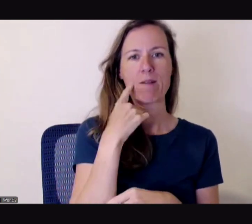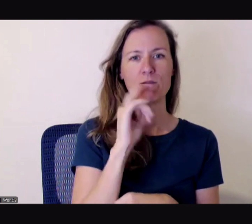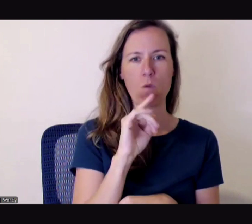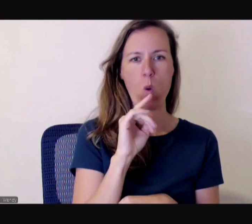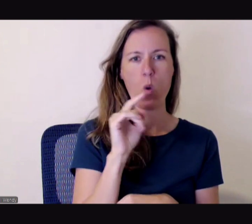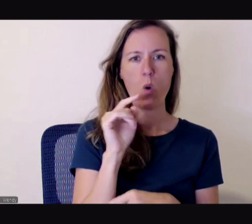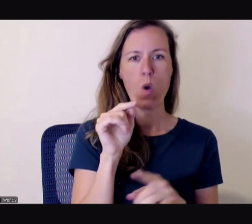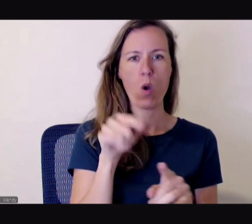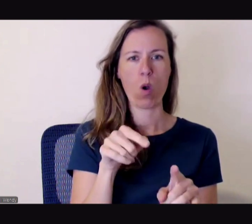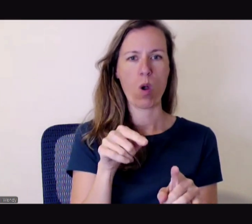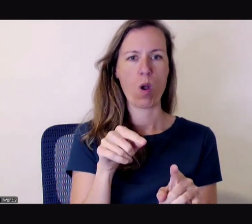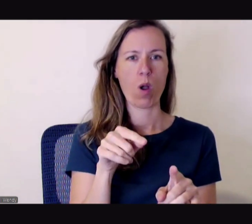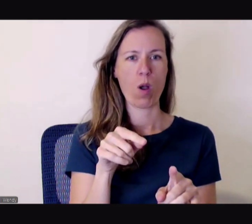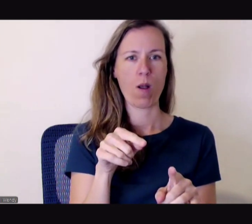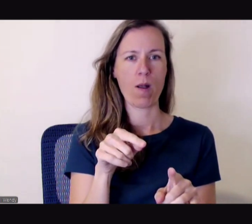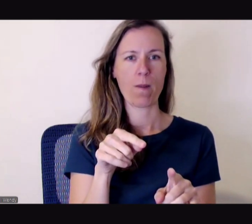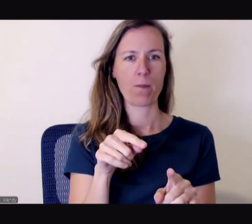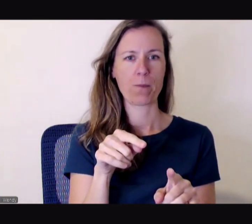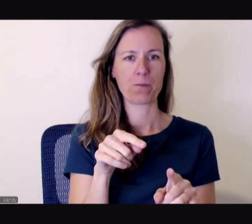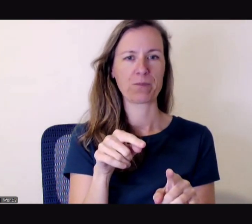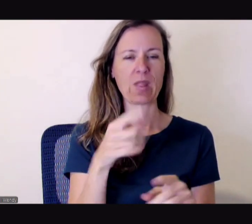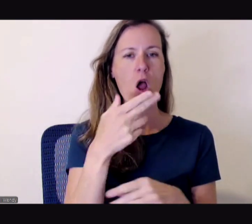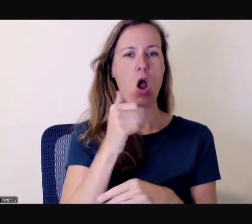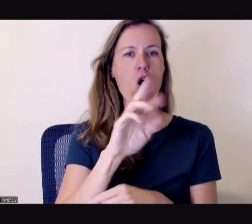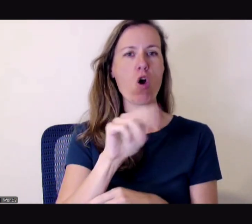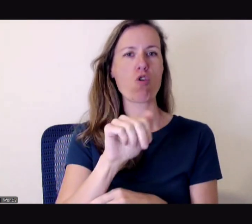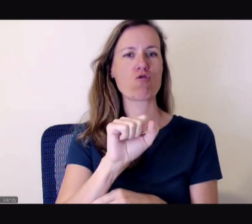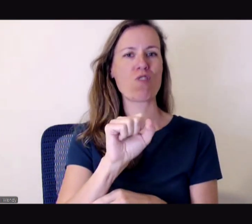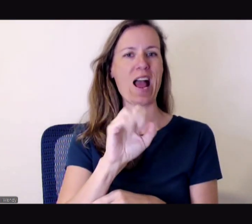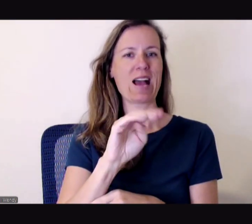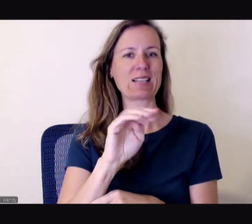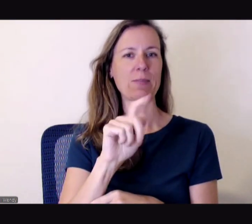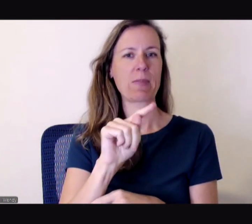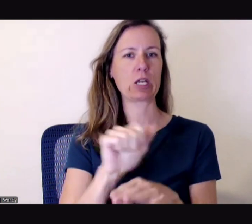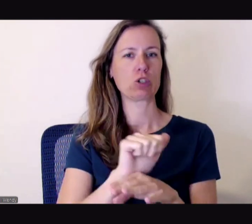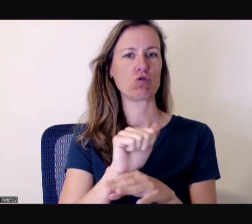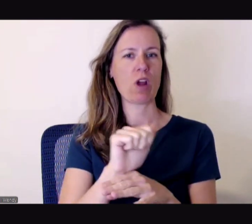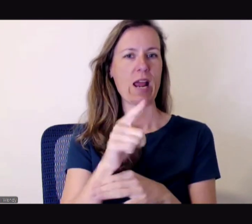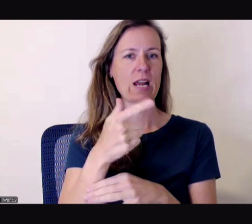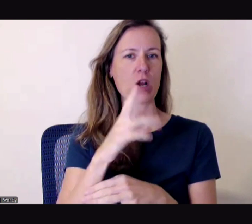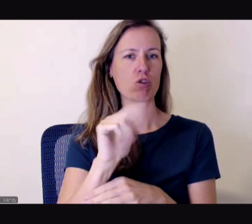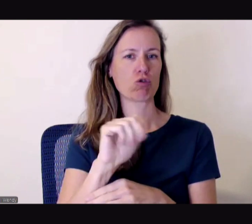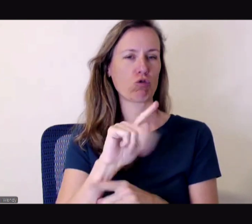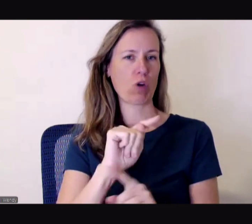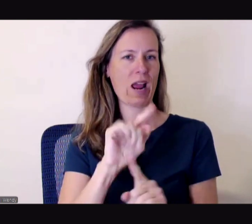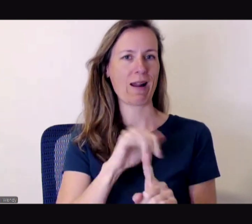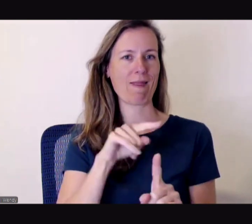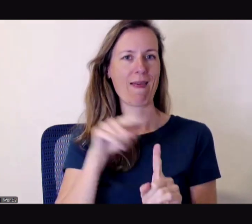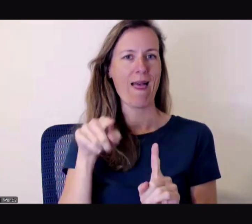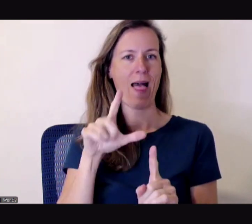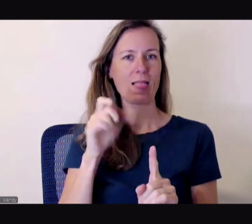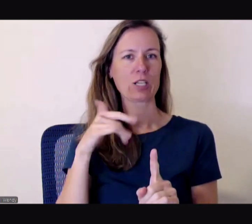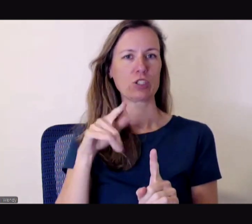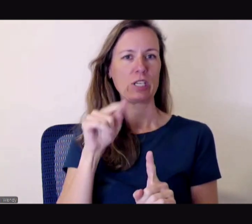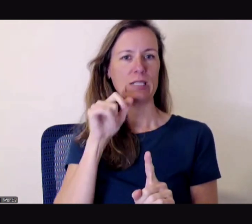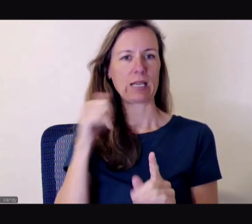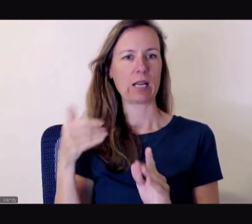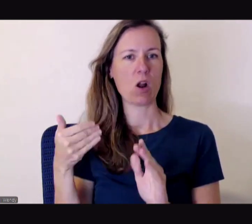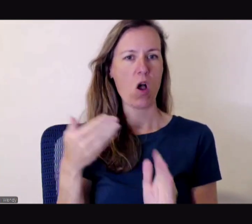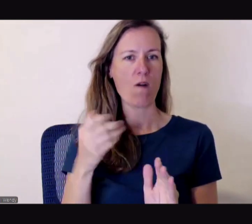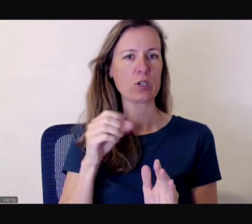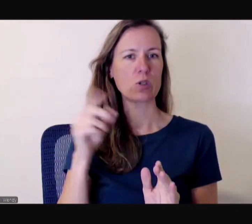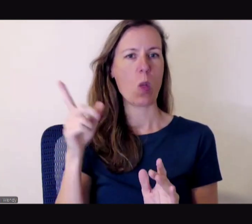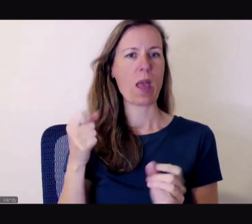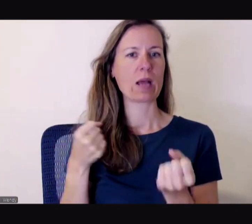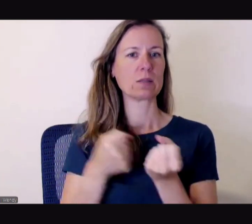offer, so they funded the grant for us to provide a third-party person to come in and provide the